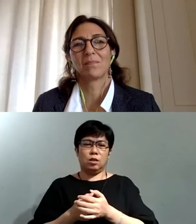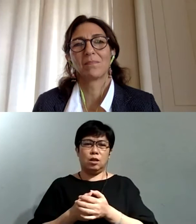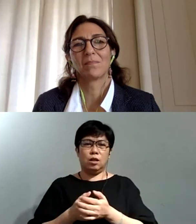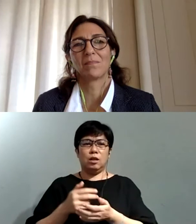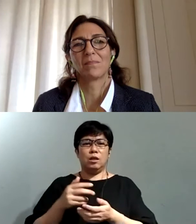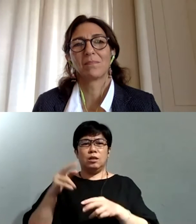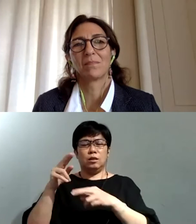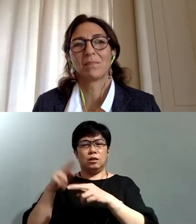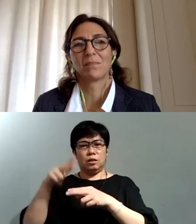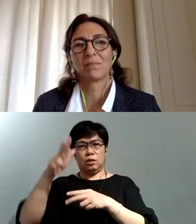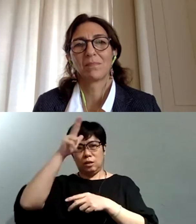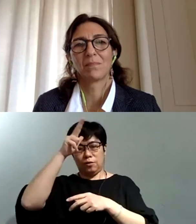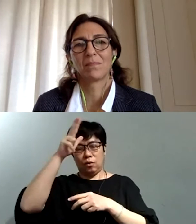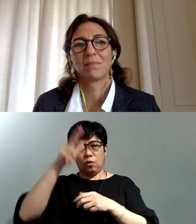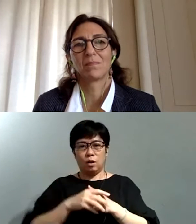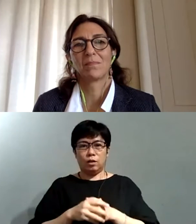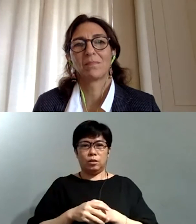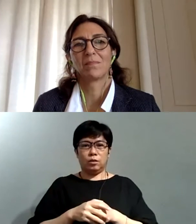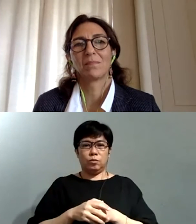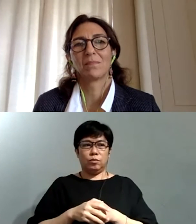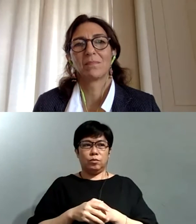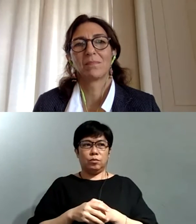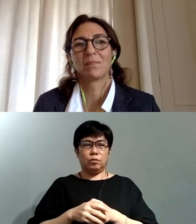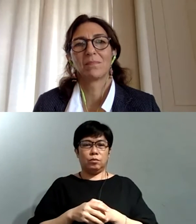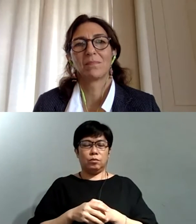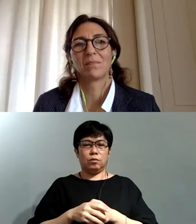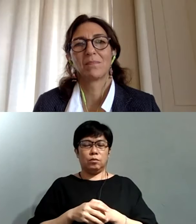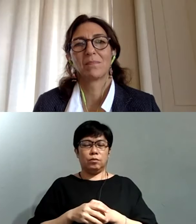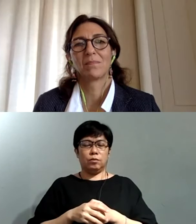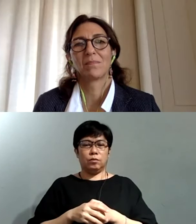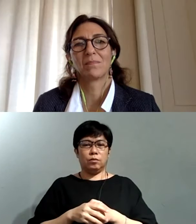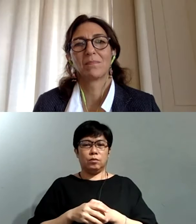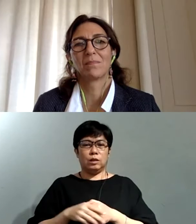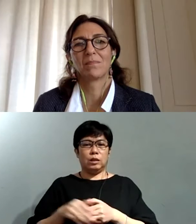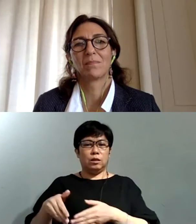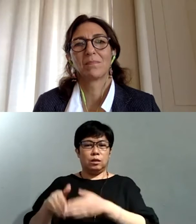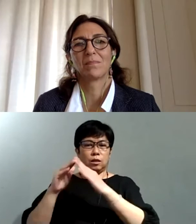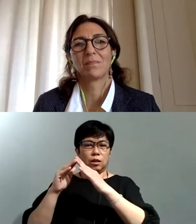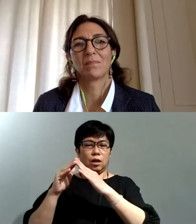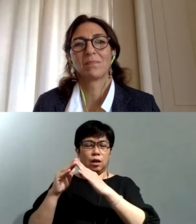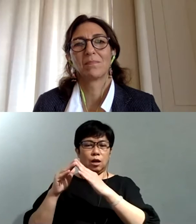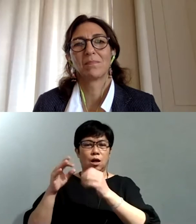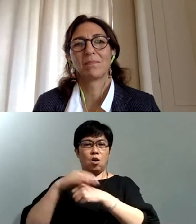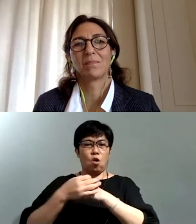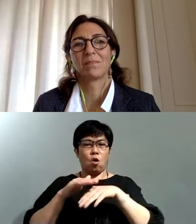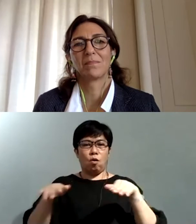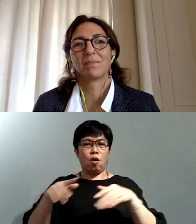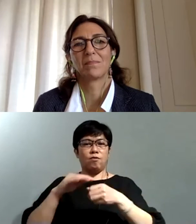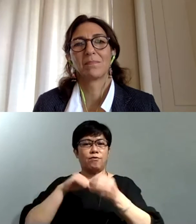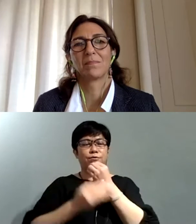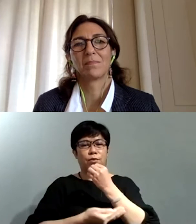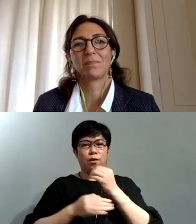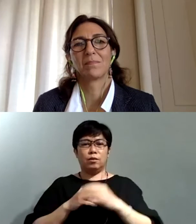enacted a piece of law, national security law, making it impossible or very,